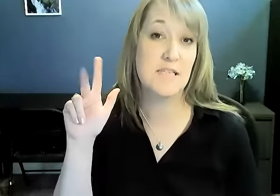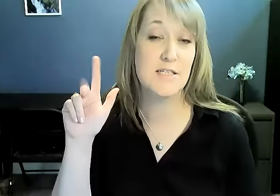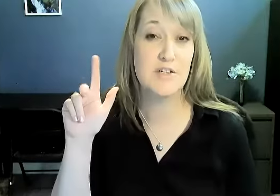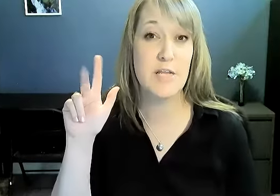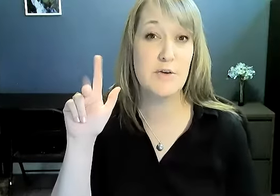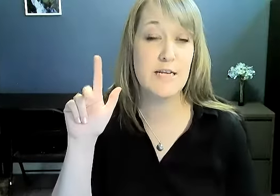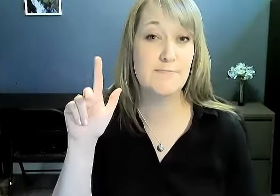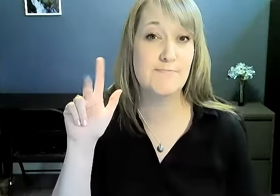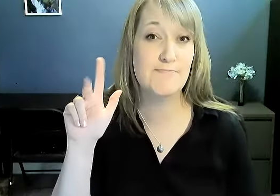that's 23.